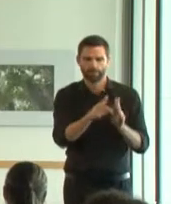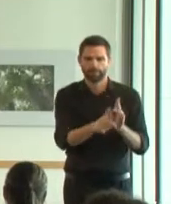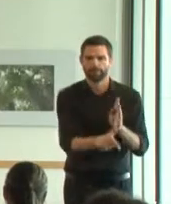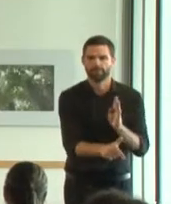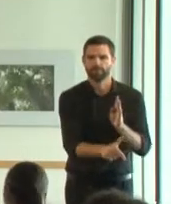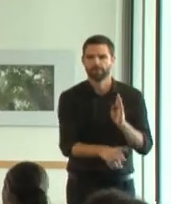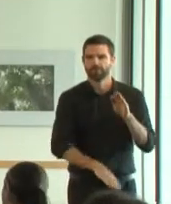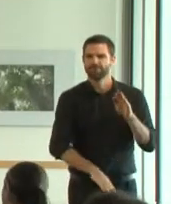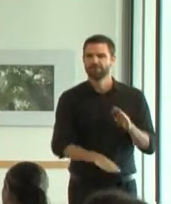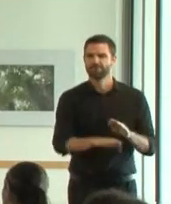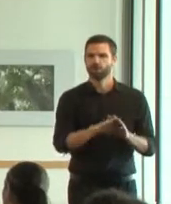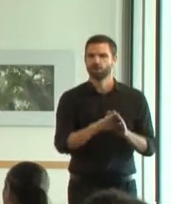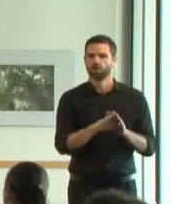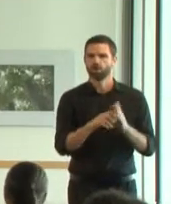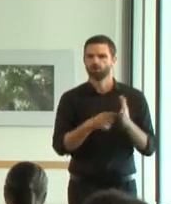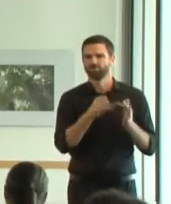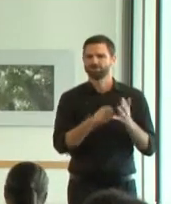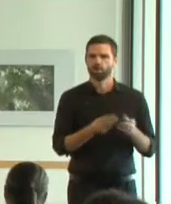resolution file looking nice and crisp and sharp.